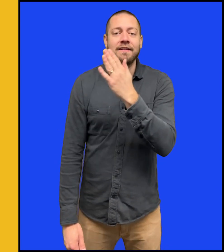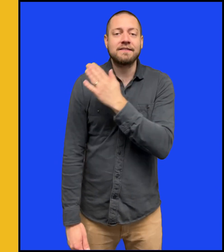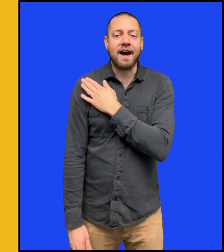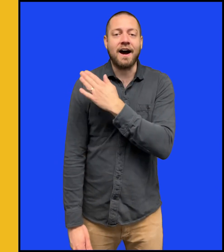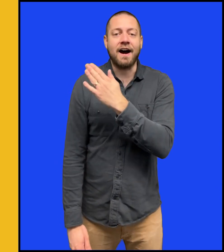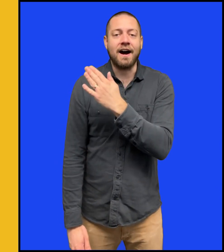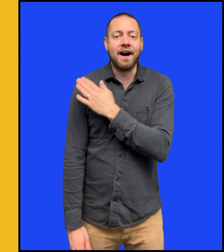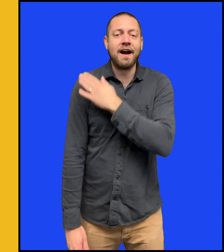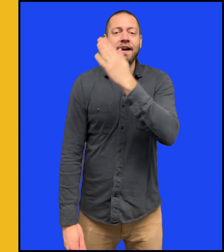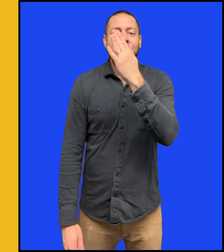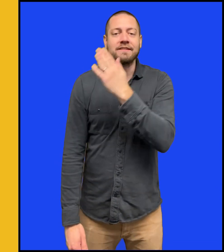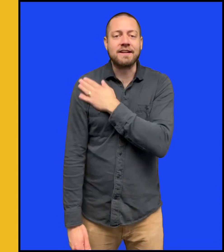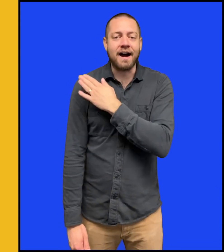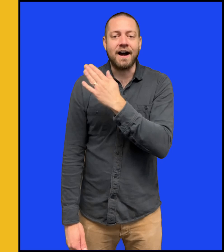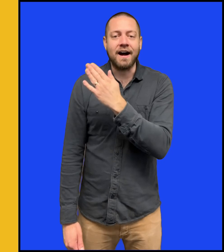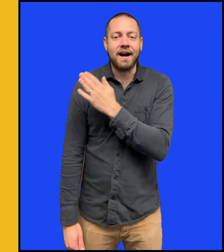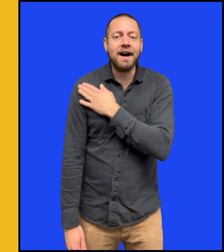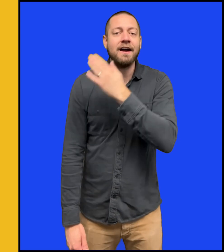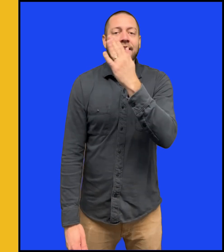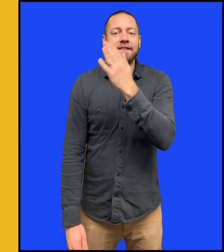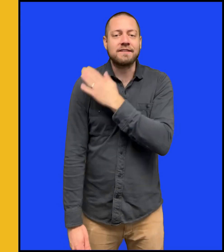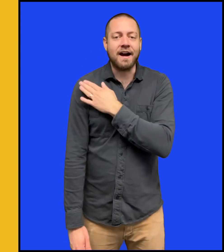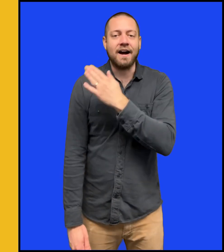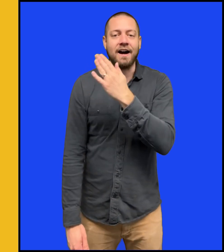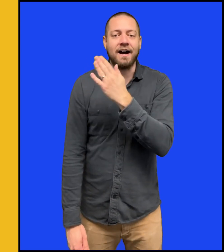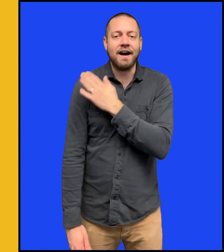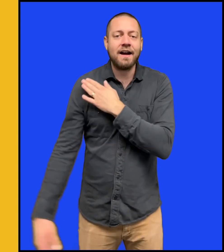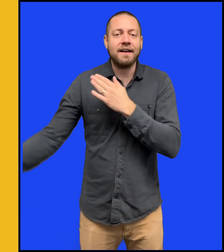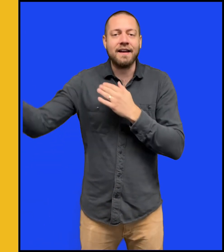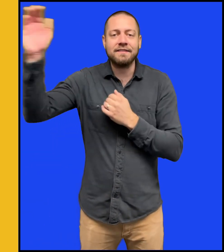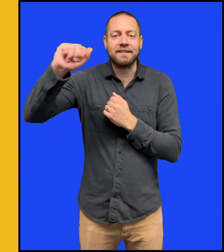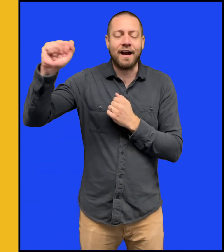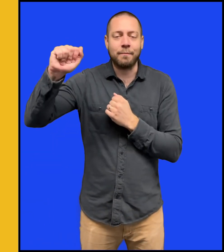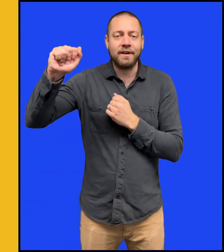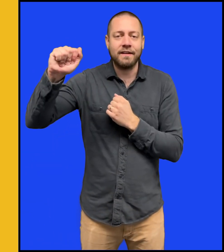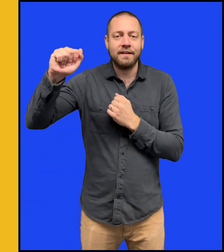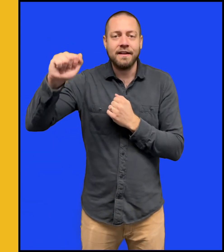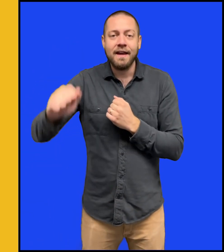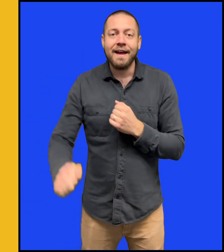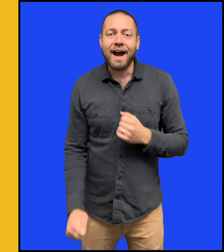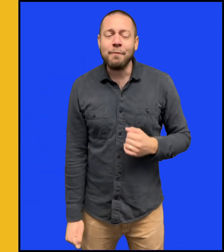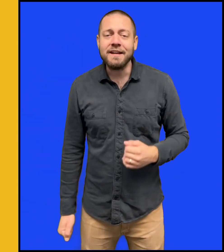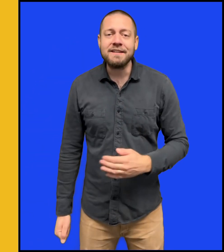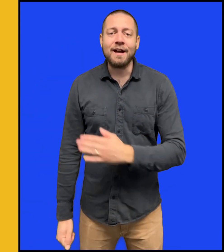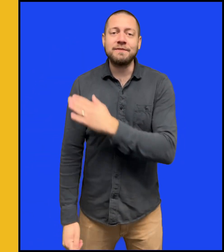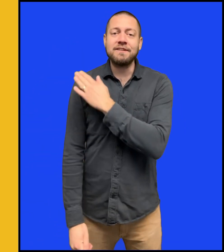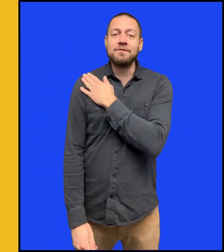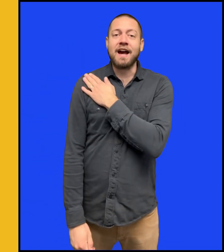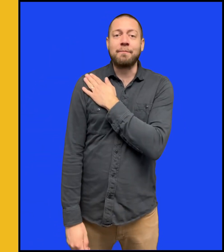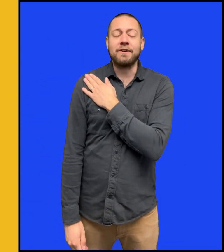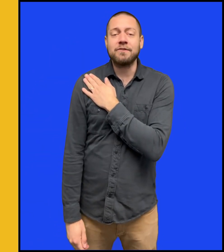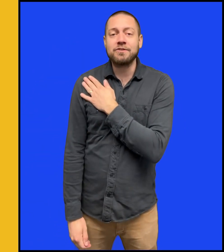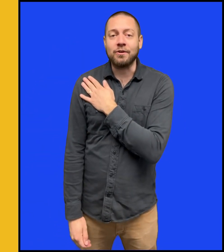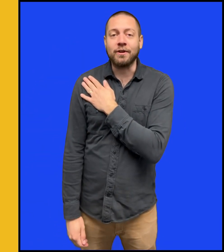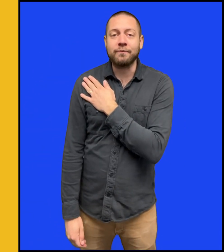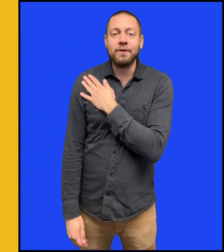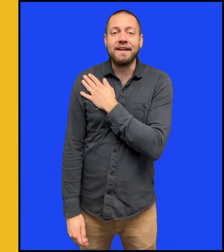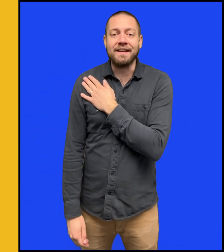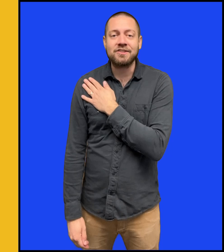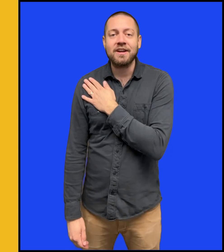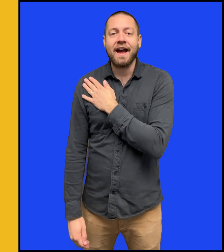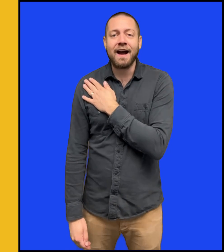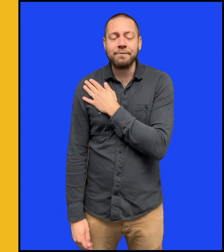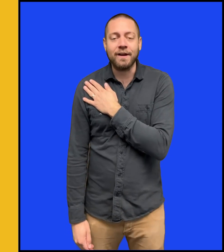Ta, ta, ta, ta, and stop. How many times did you tap on your shoulder